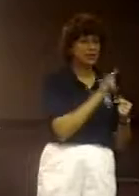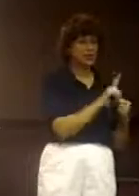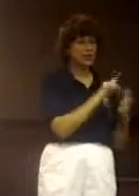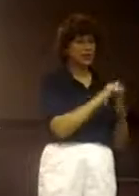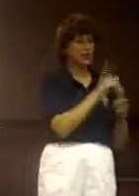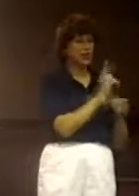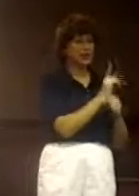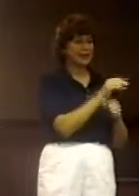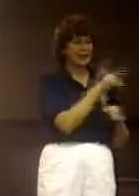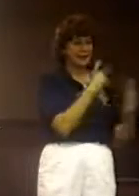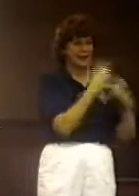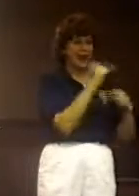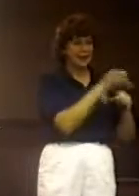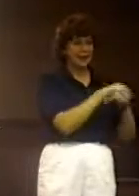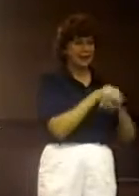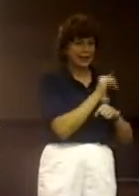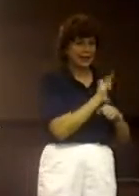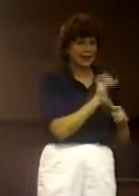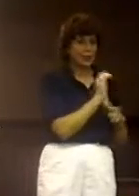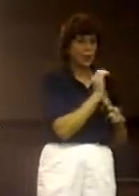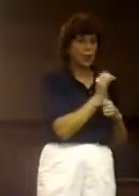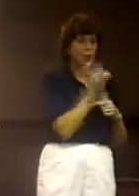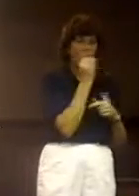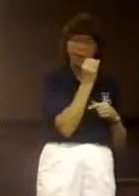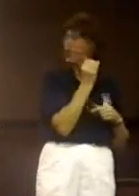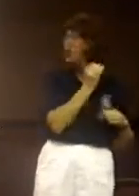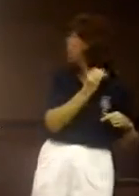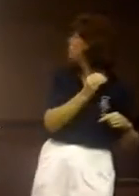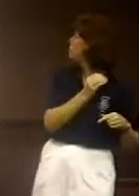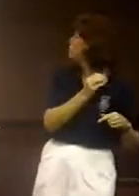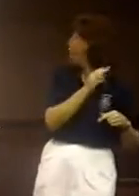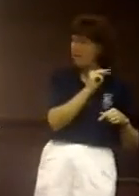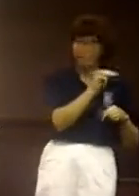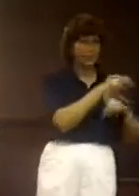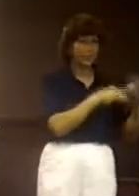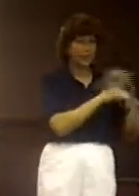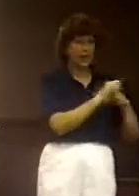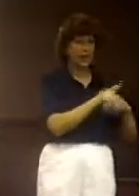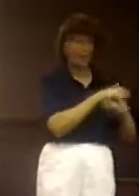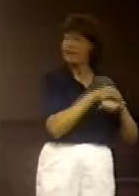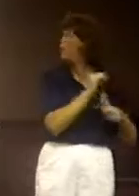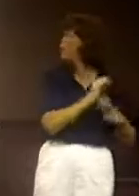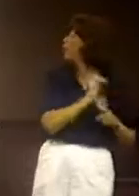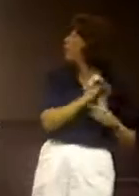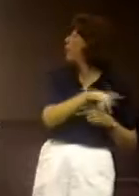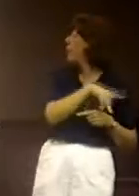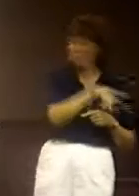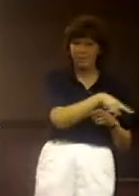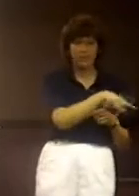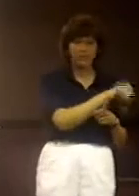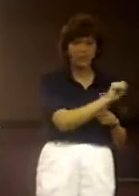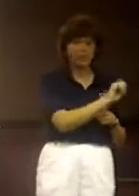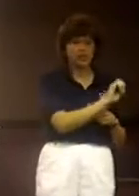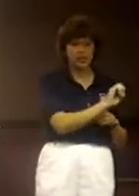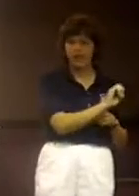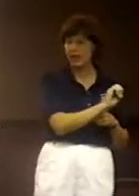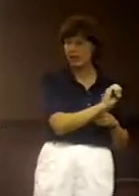used signed English or manual English and pigeon signed English. Now, I don't have time this morning to go into